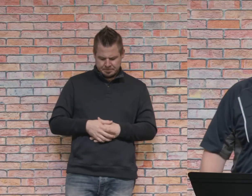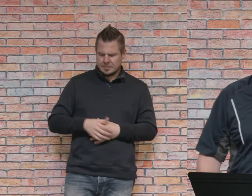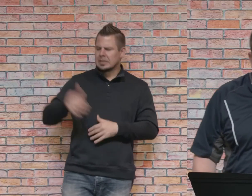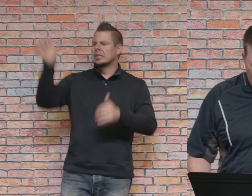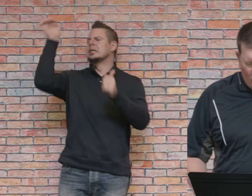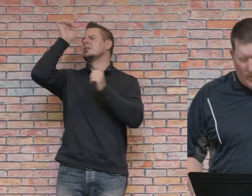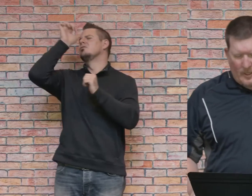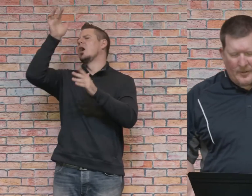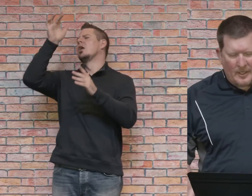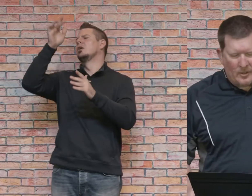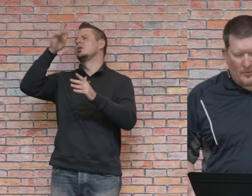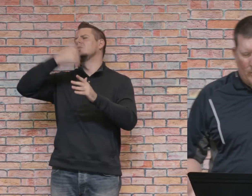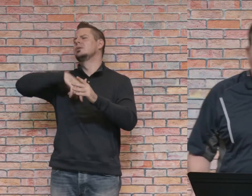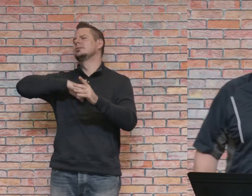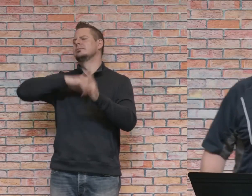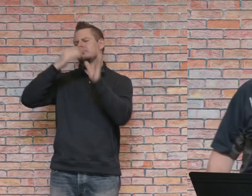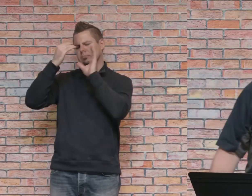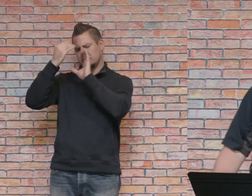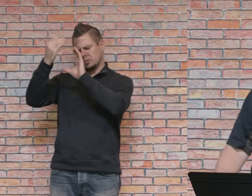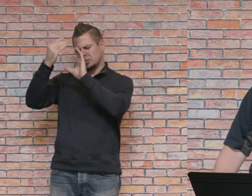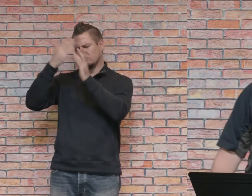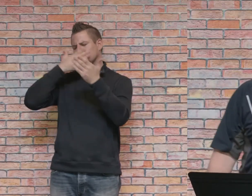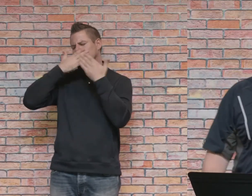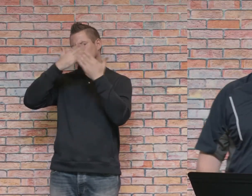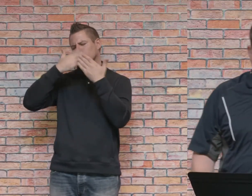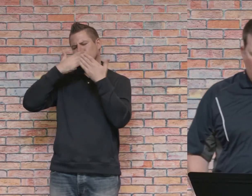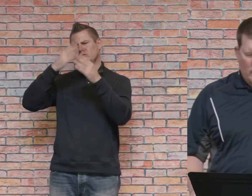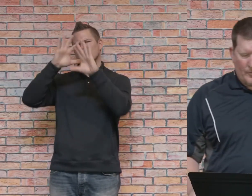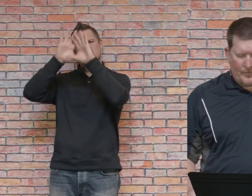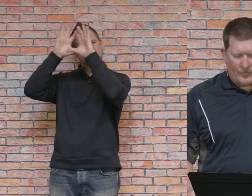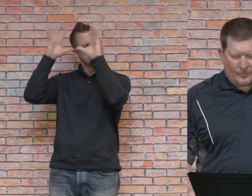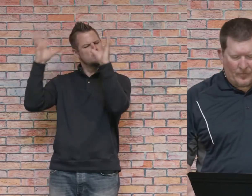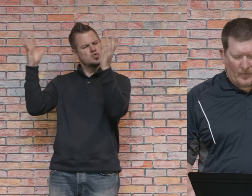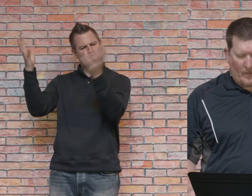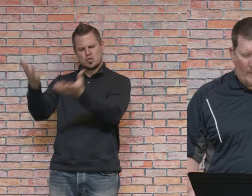Father, I come before you and I thank you for who you are